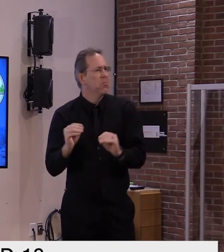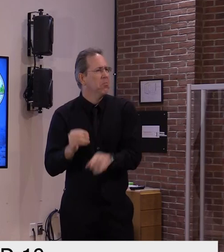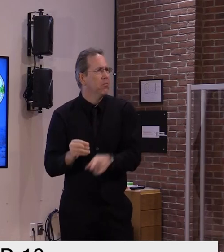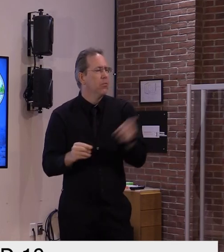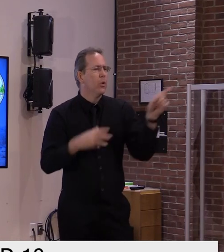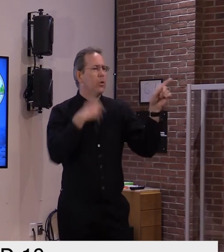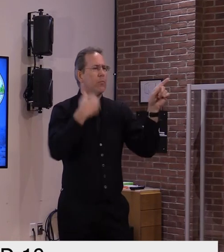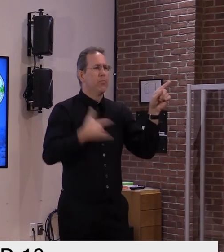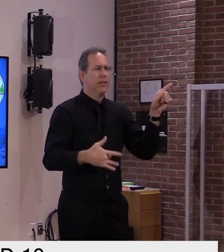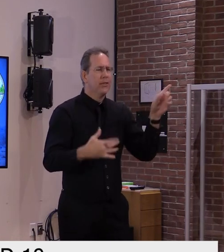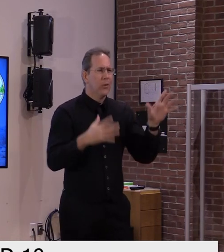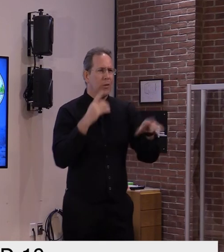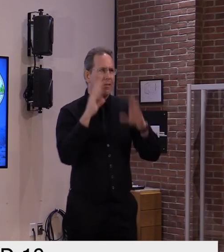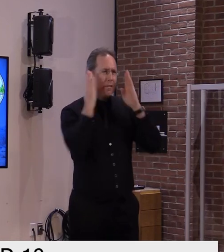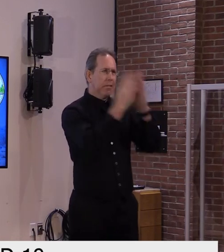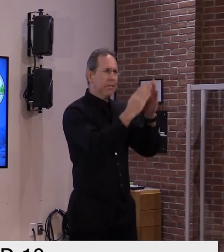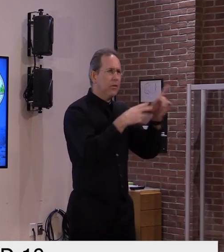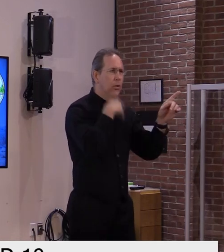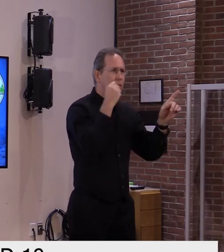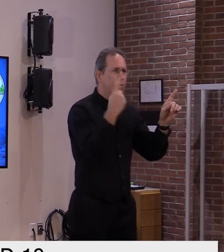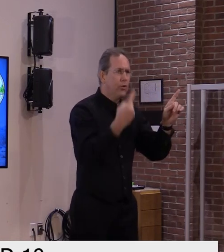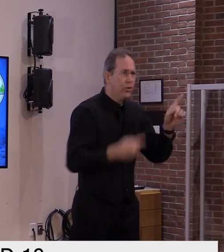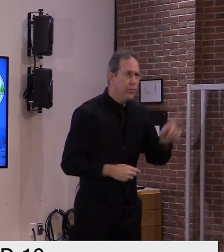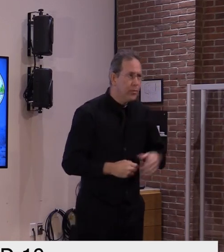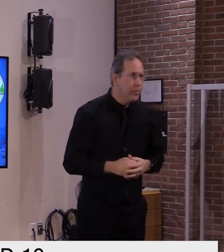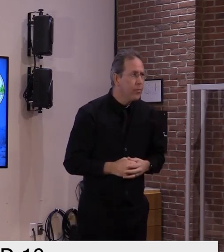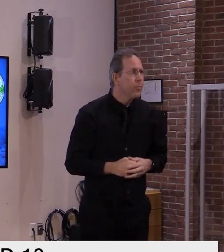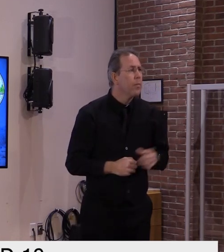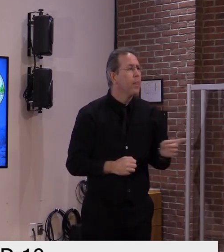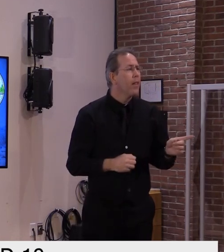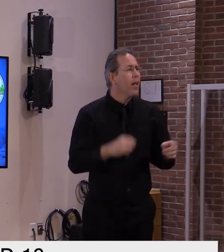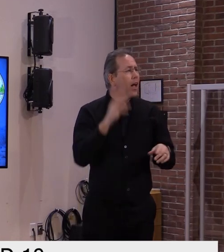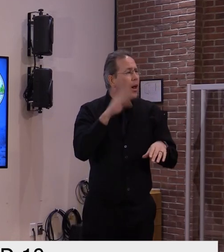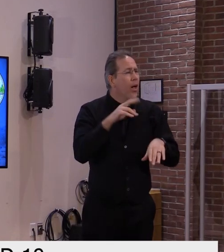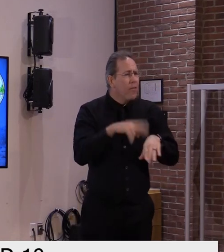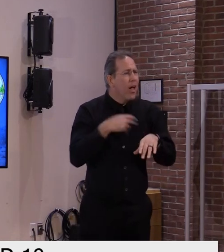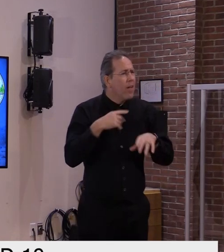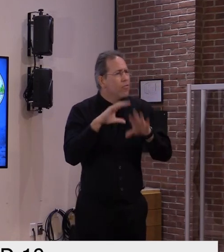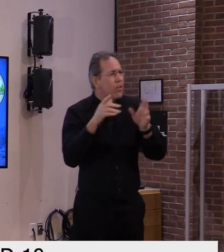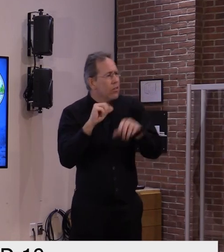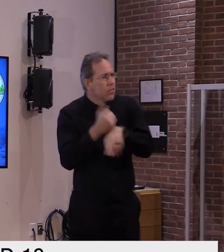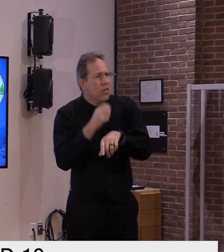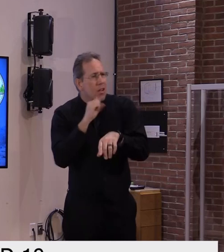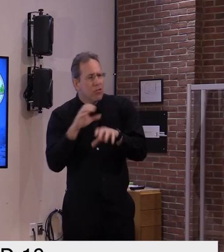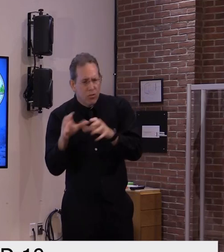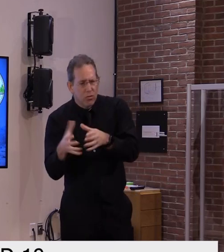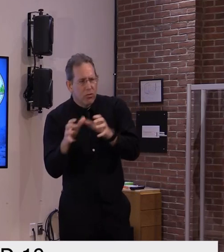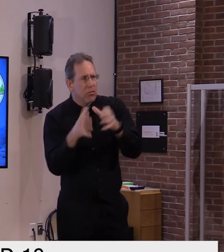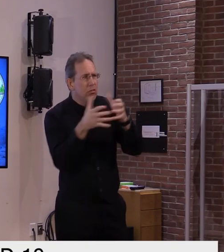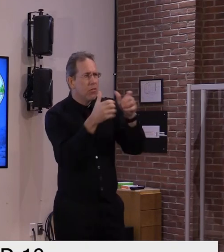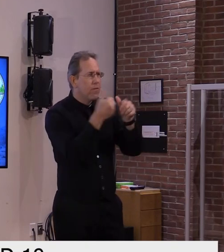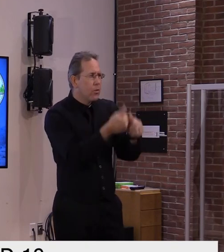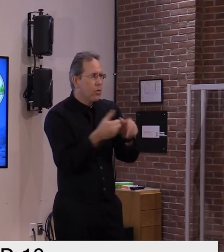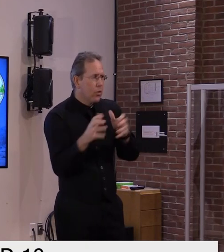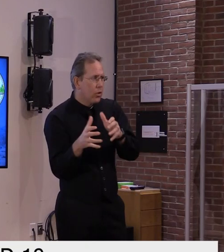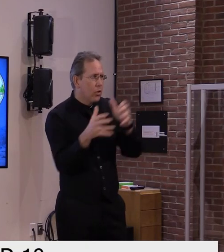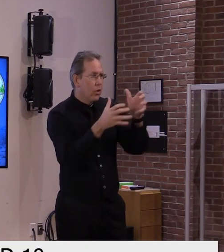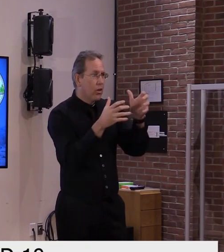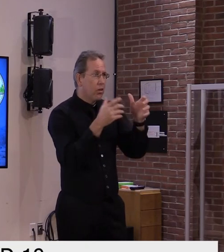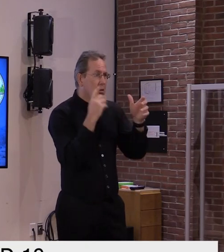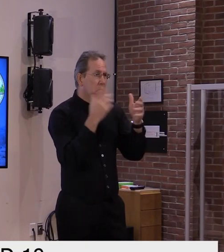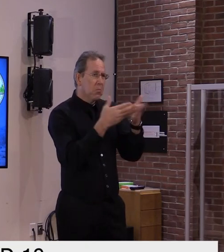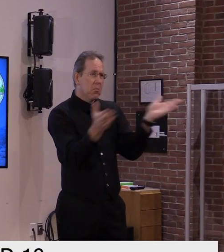Vermont in the careers, the jobs they have on a daily basis. But we know who is susceptible to